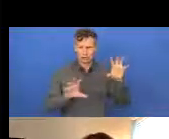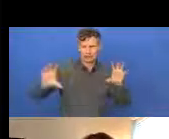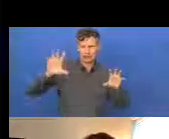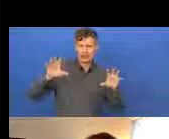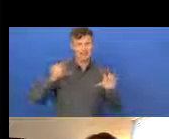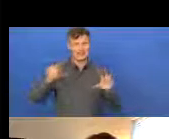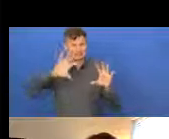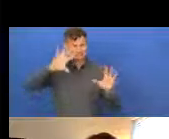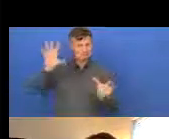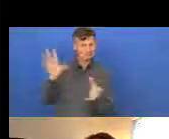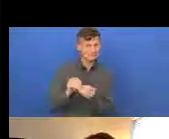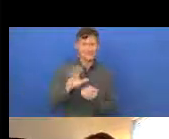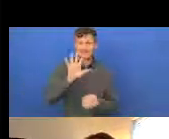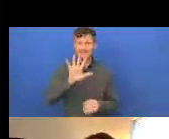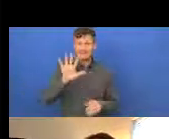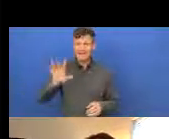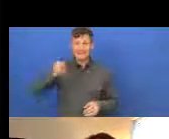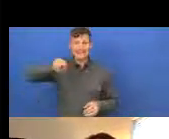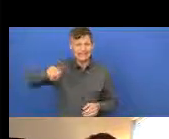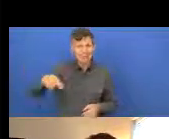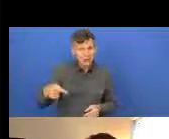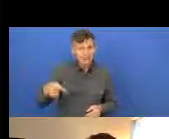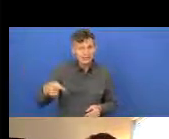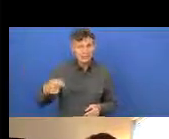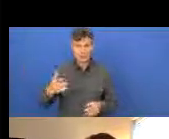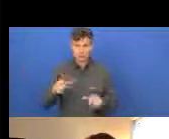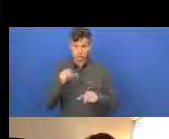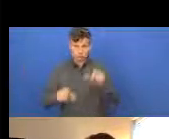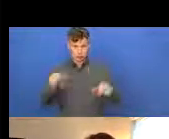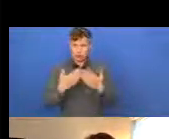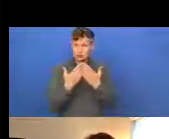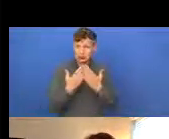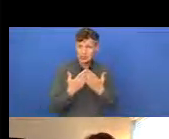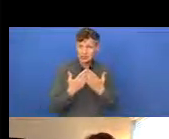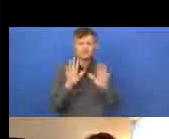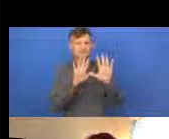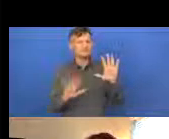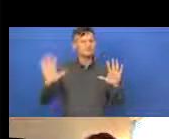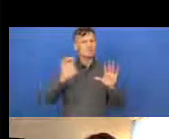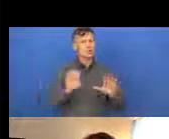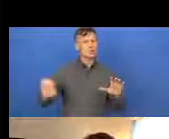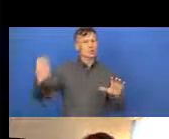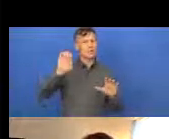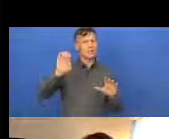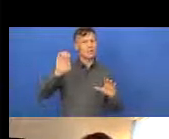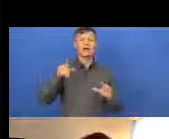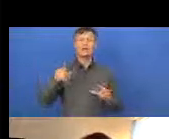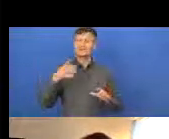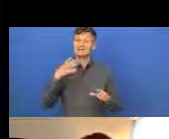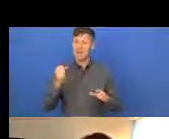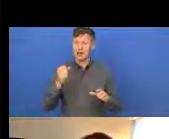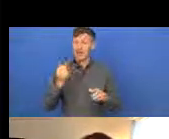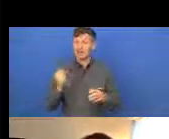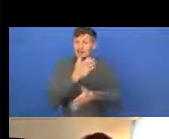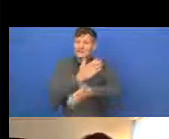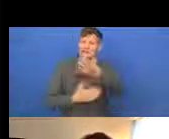across 11 countries in Europe. And in this case, students with disabilities or chronic illness reported higher rates of peer victimization in